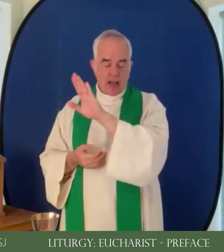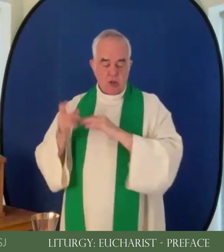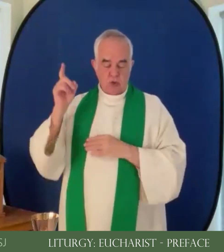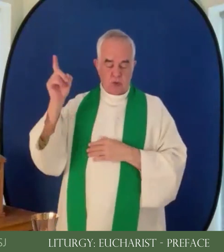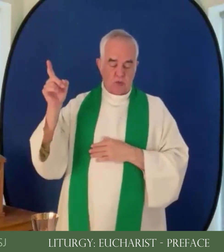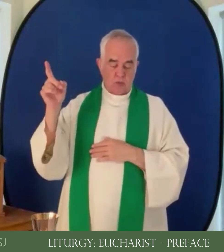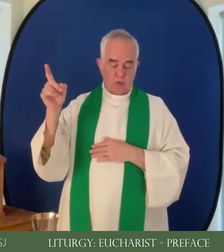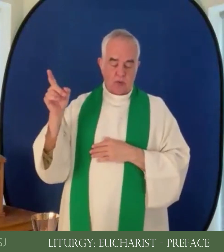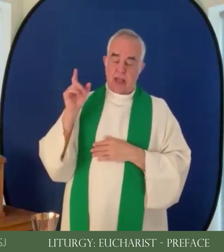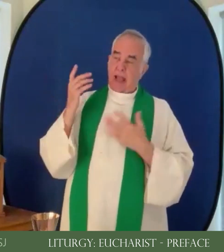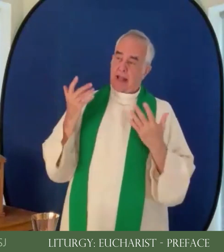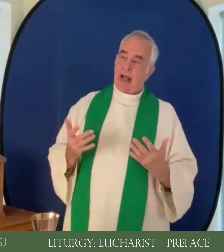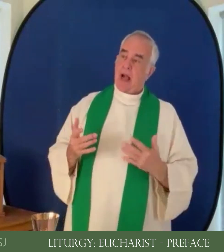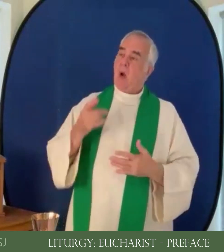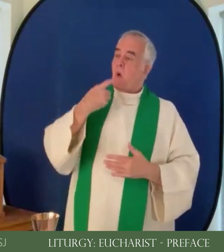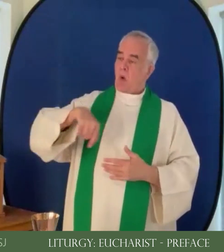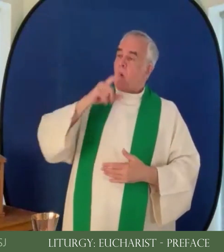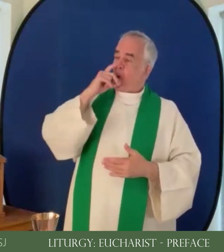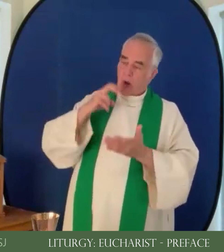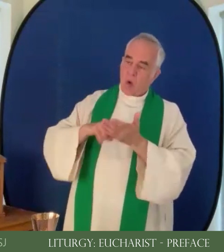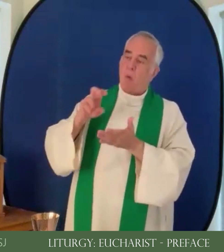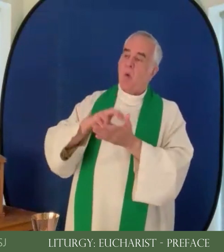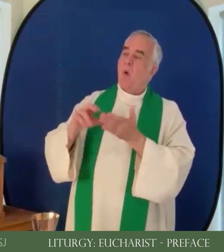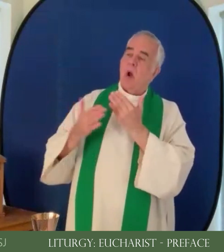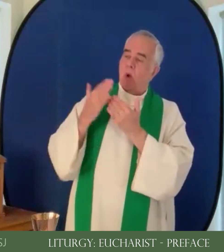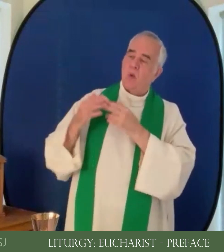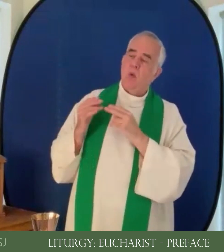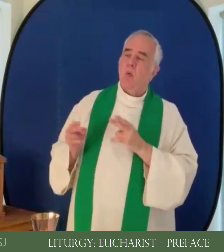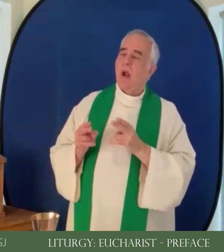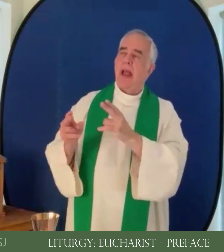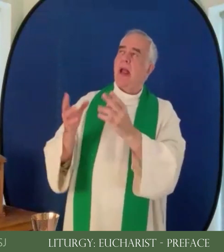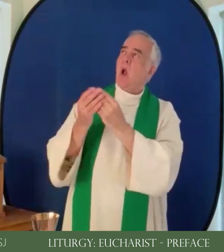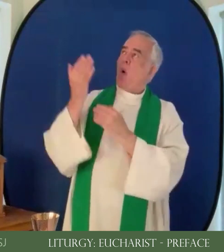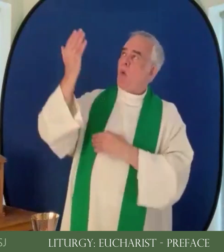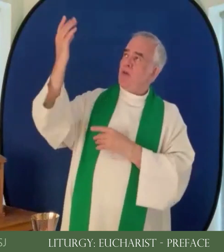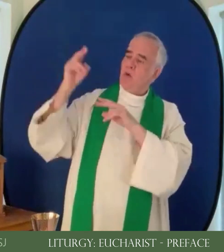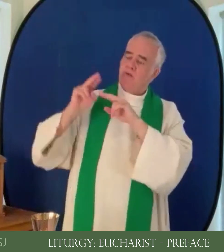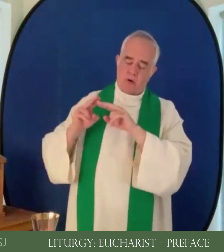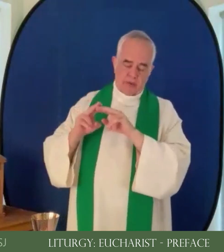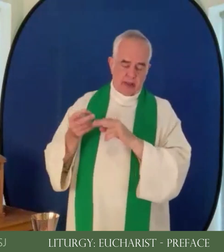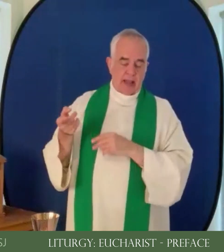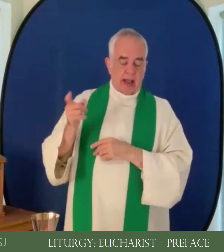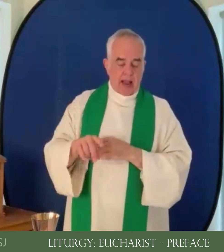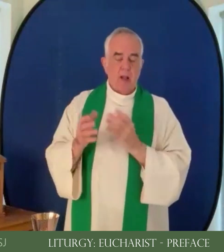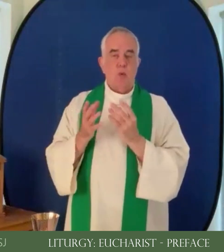to you. Now we can walk a new way with you, Father, and